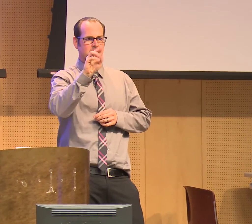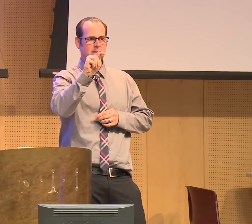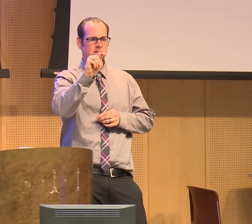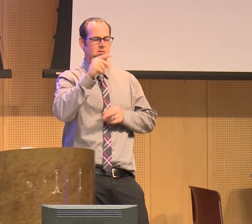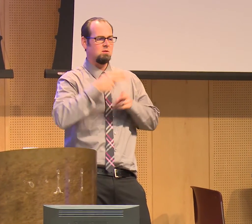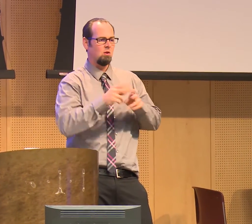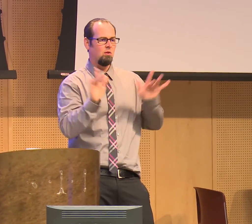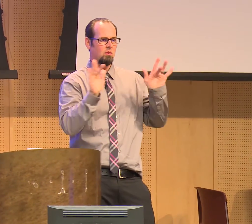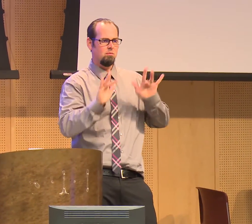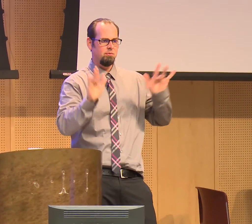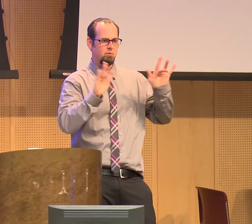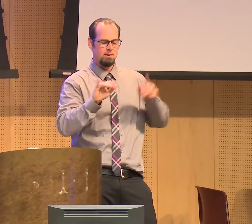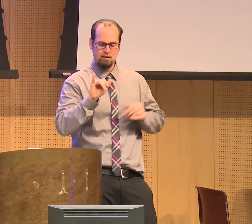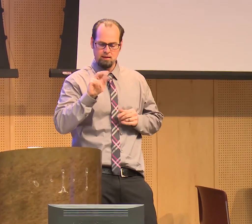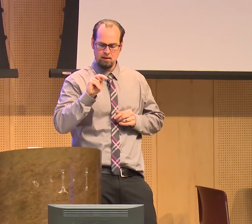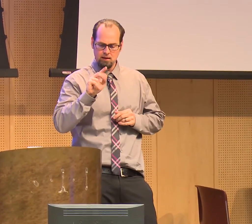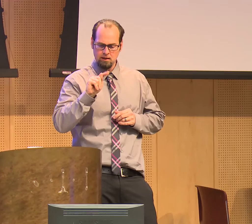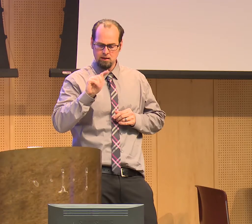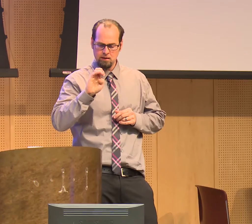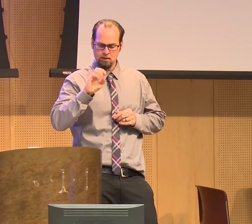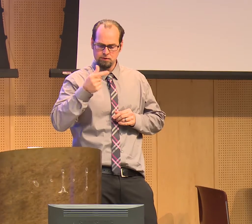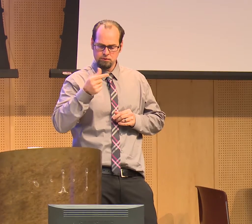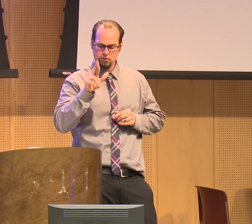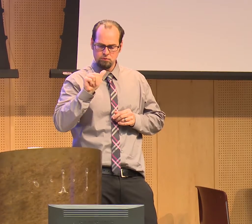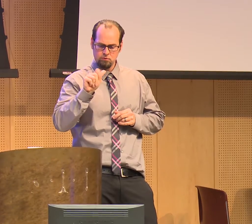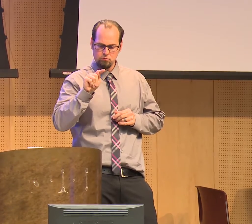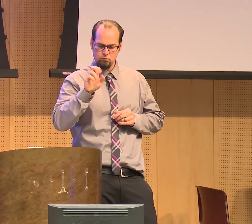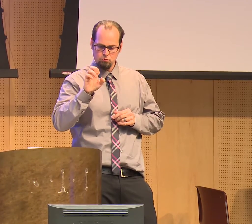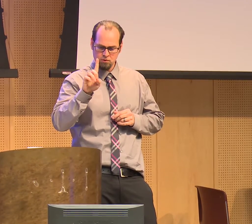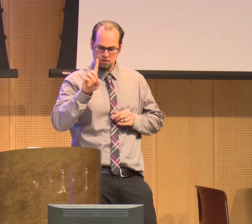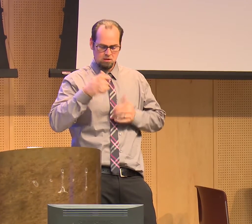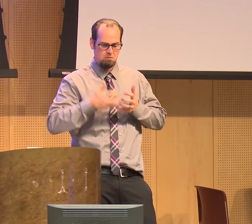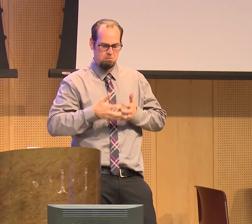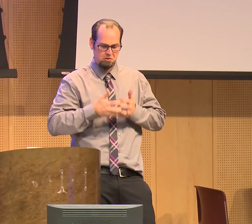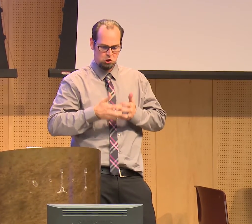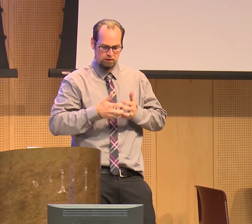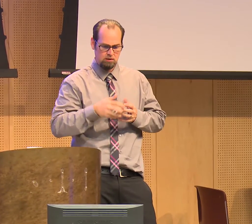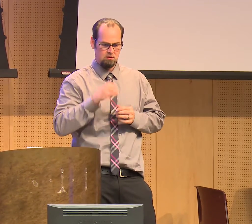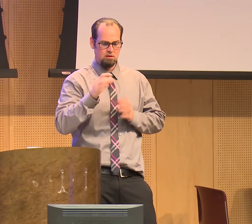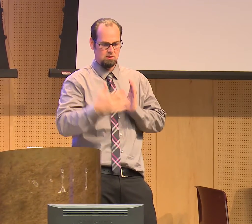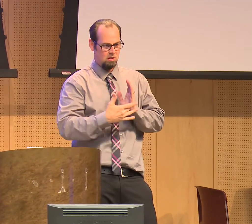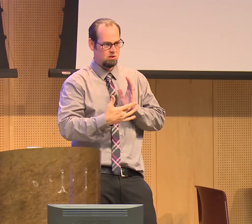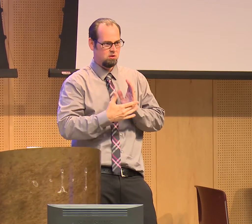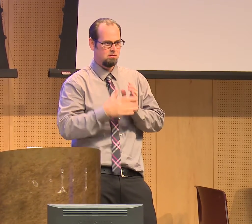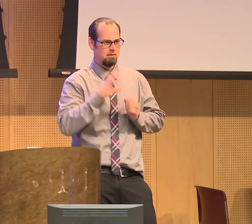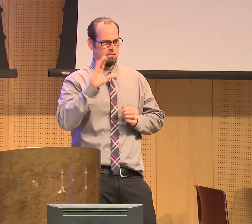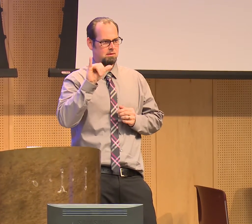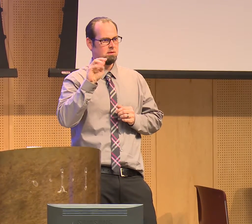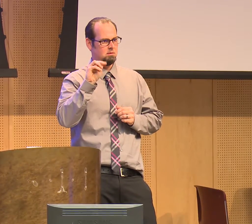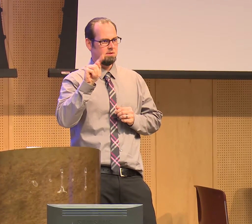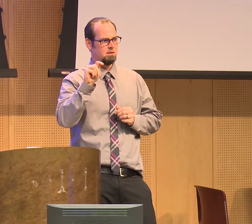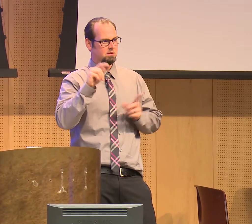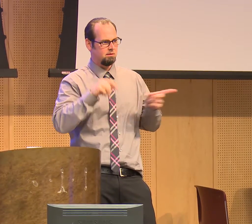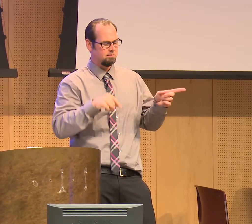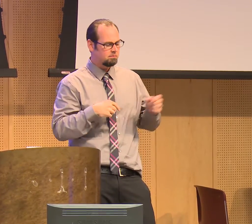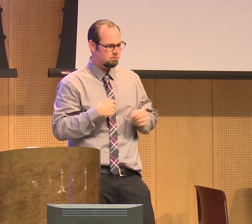So I majored in CIMT, Computer Integrated Machining Technology.